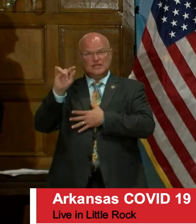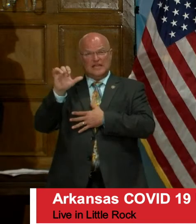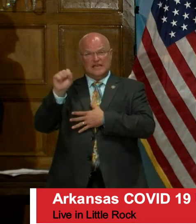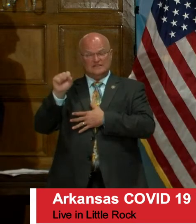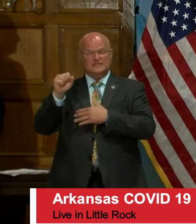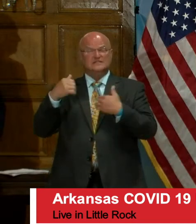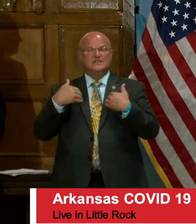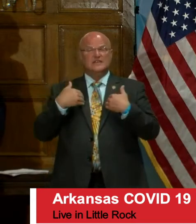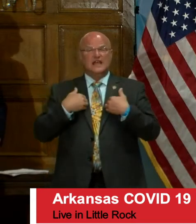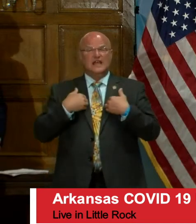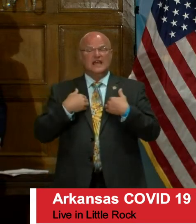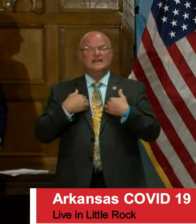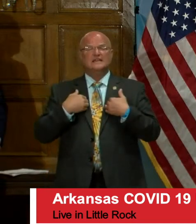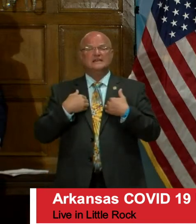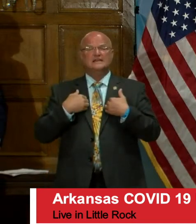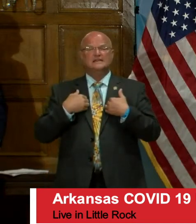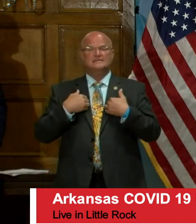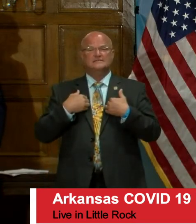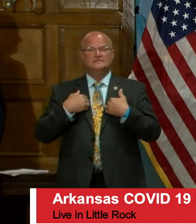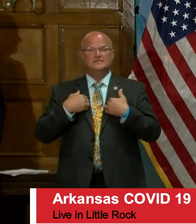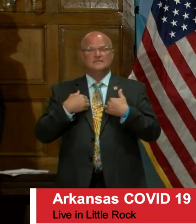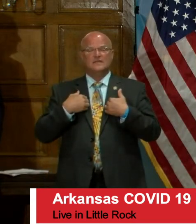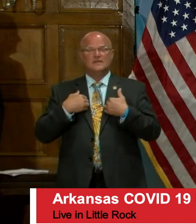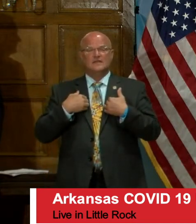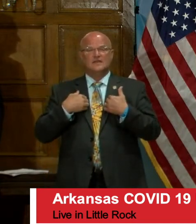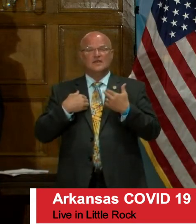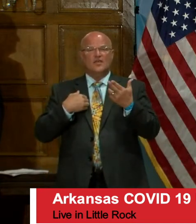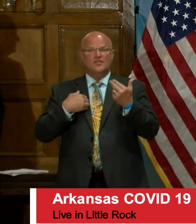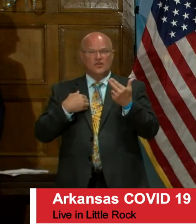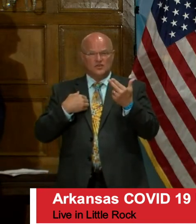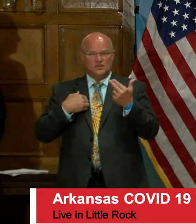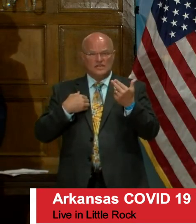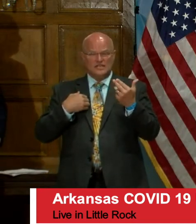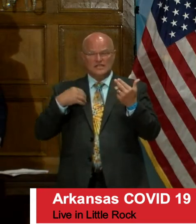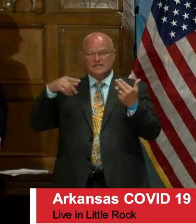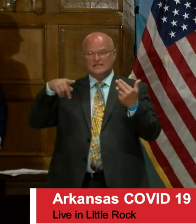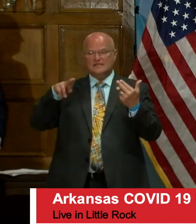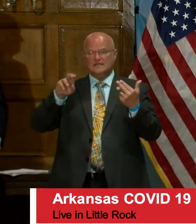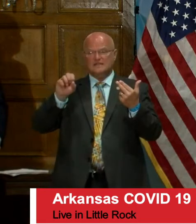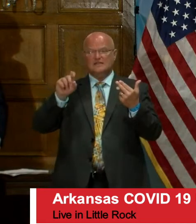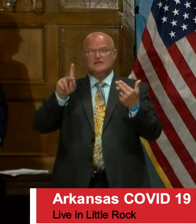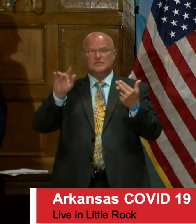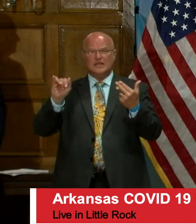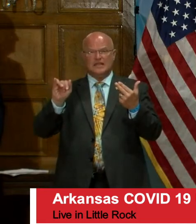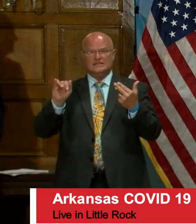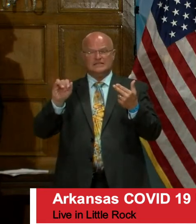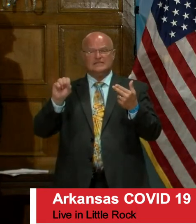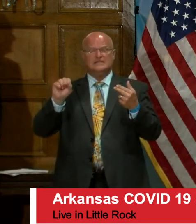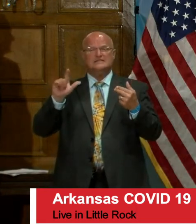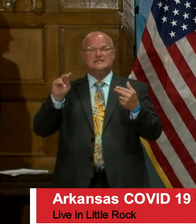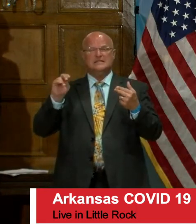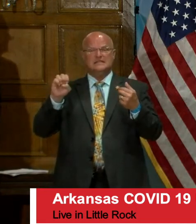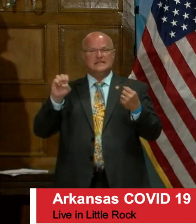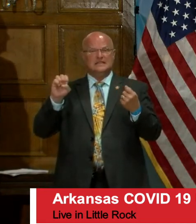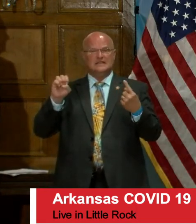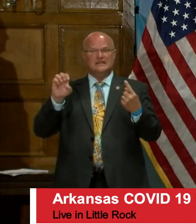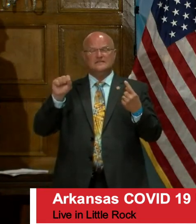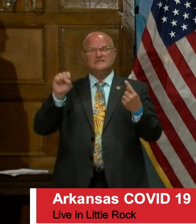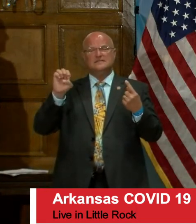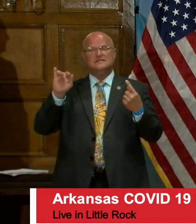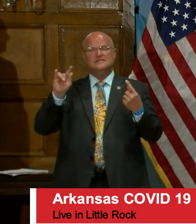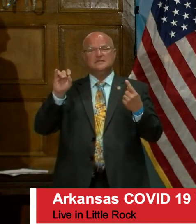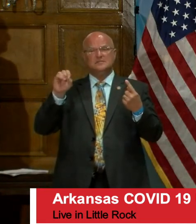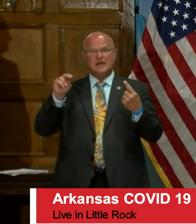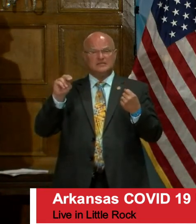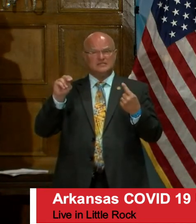We had 13 cases coming from Pulaski County, Saline County 11, Sebastian 11,